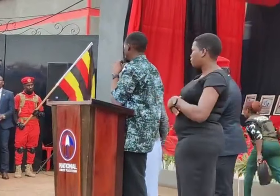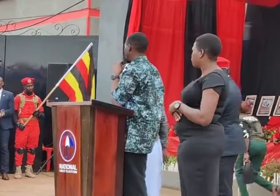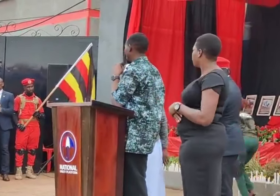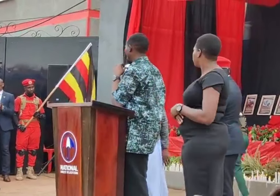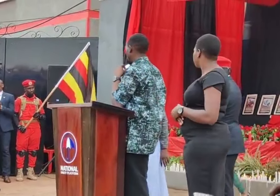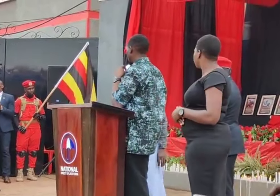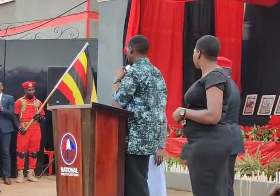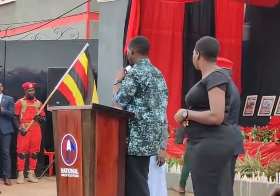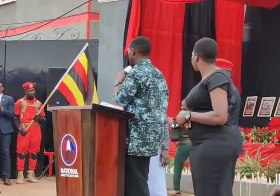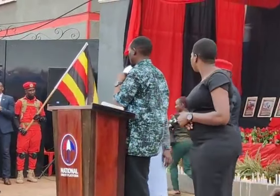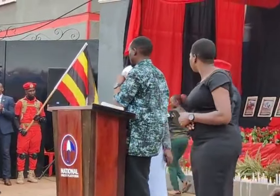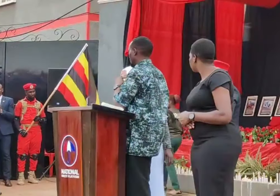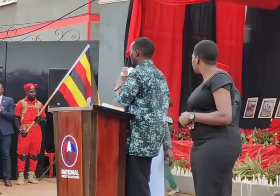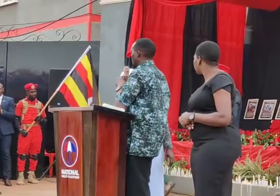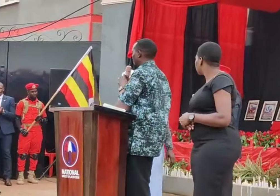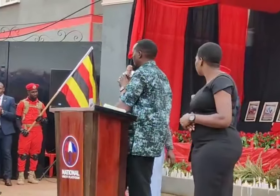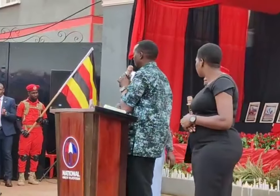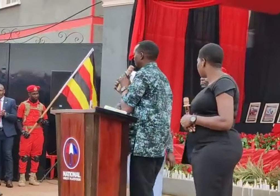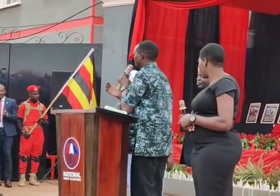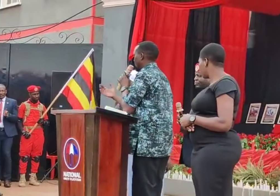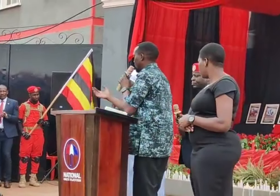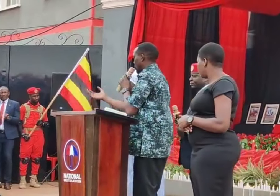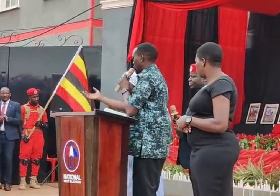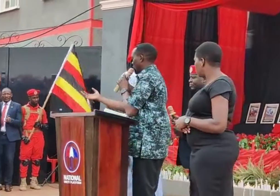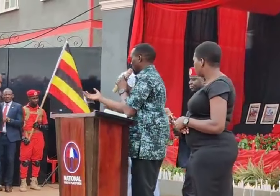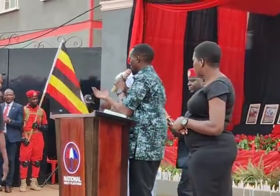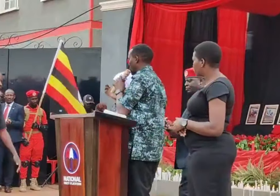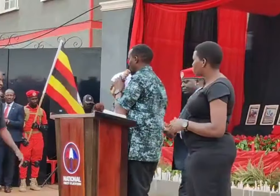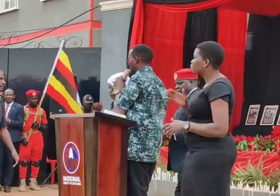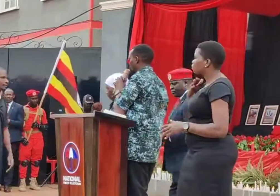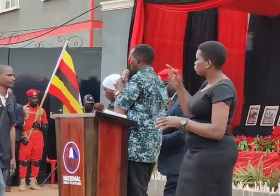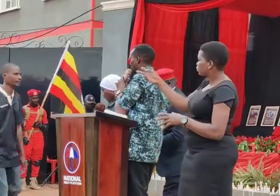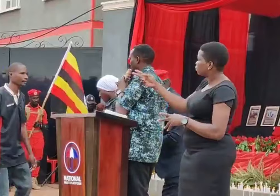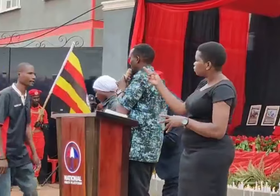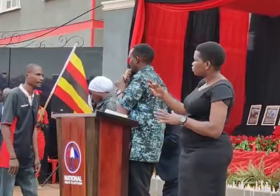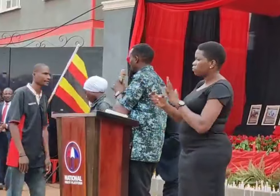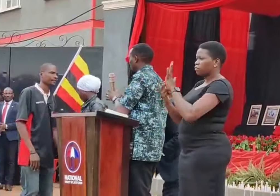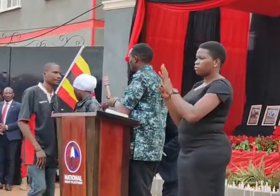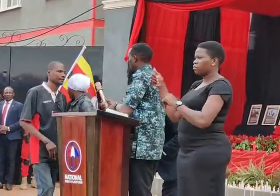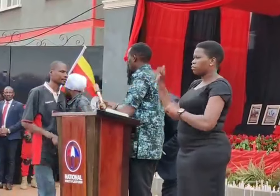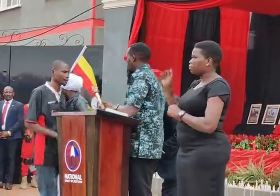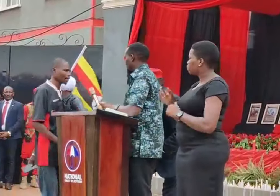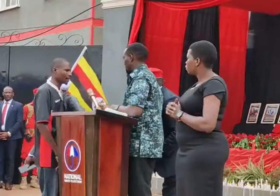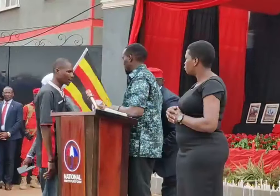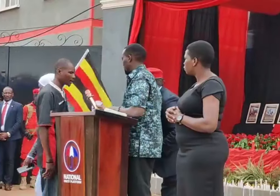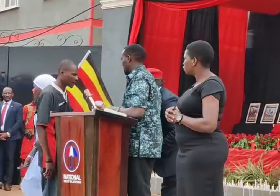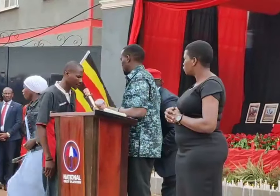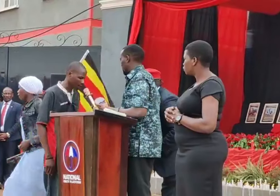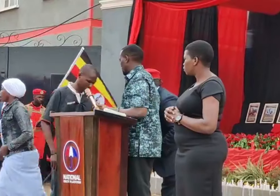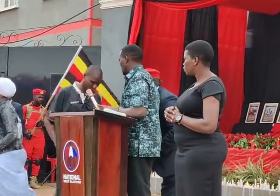Thank you very much. Let me have this introduce themselves. Thank you.